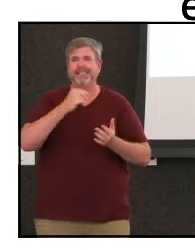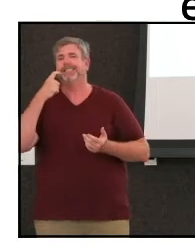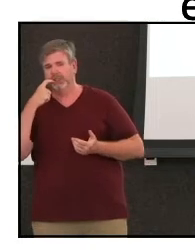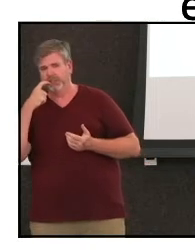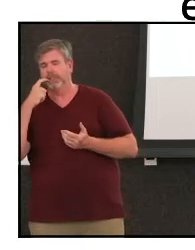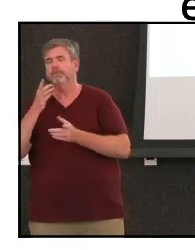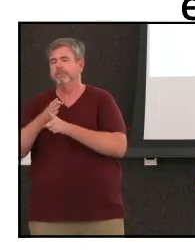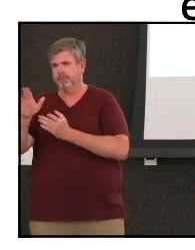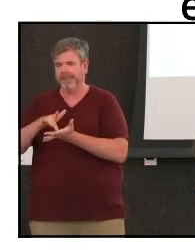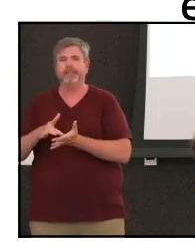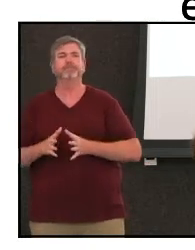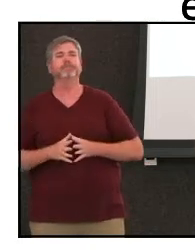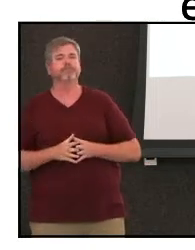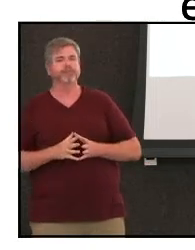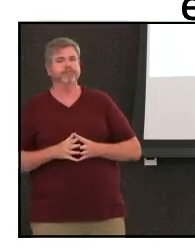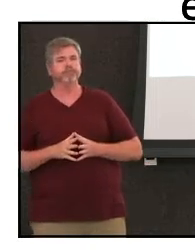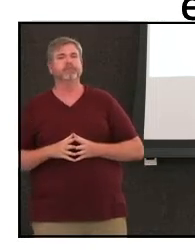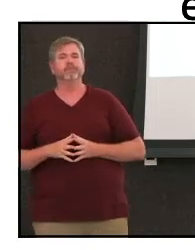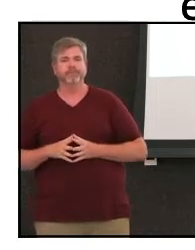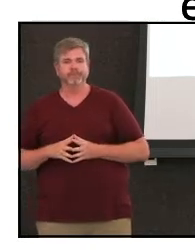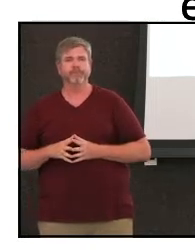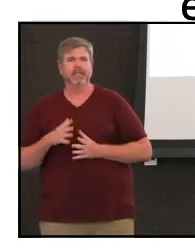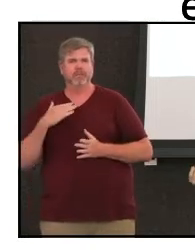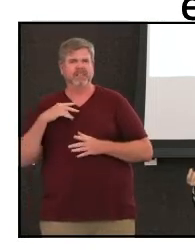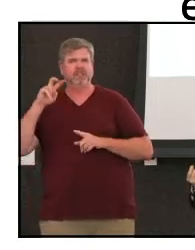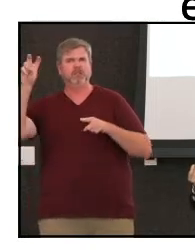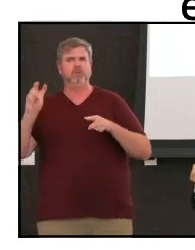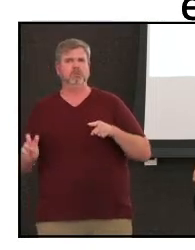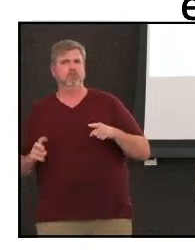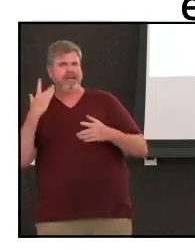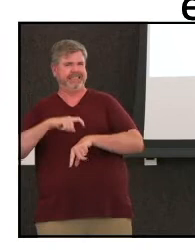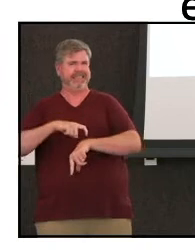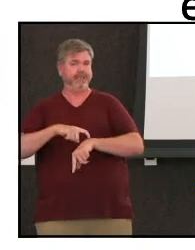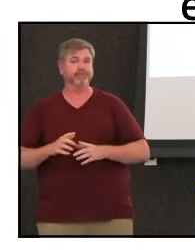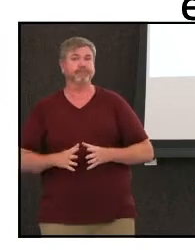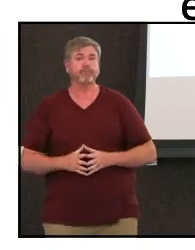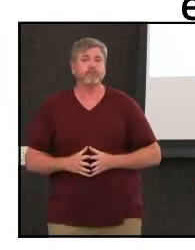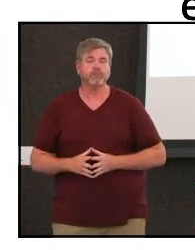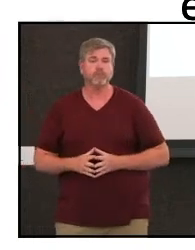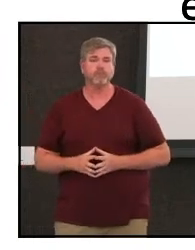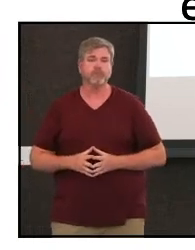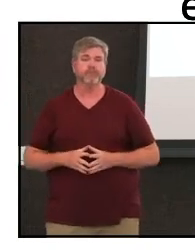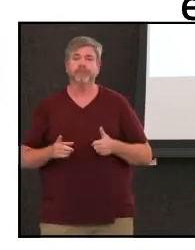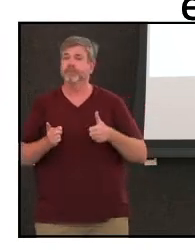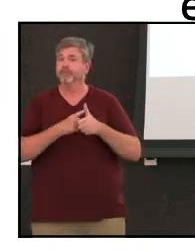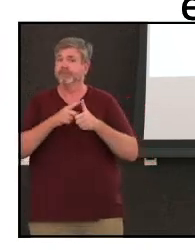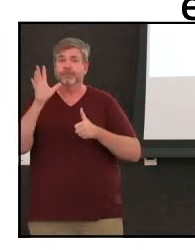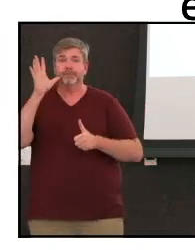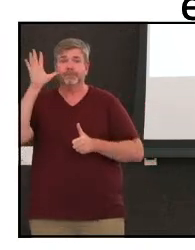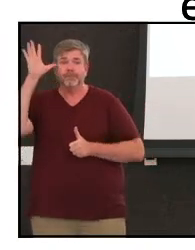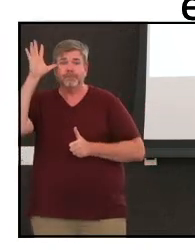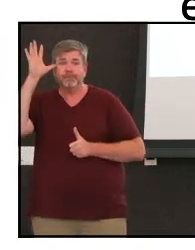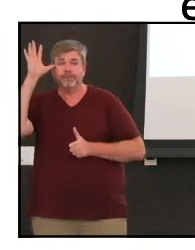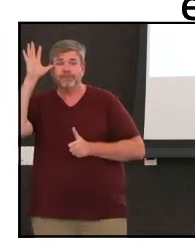next. Okay, so I want to talk about from a parent's perspective, and then also perhaps from a young person's perspective